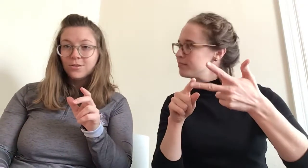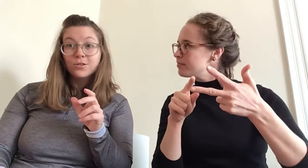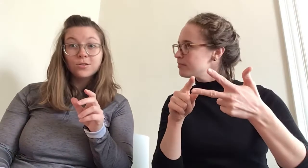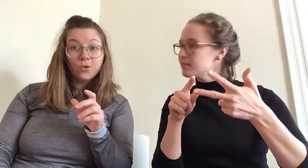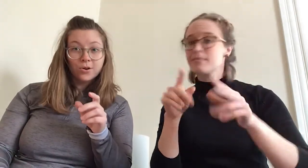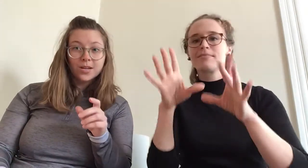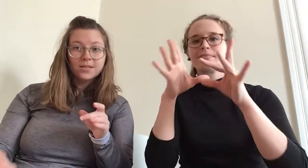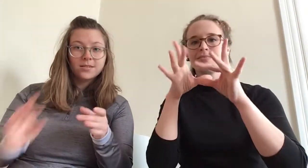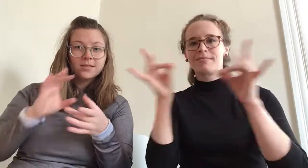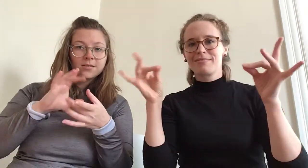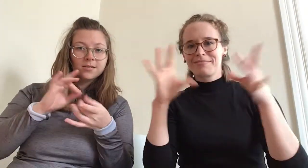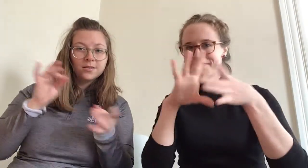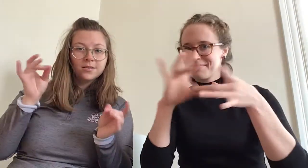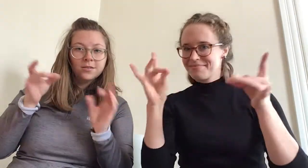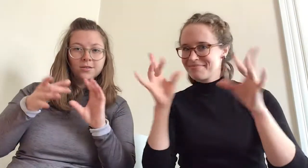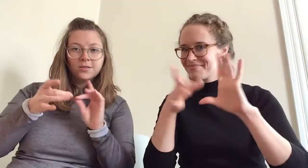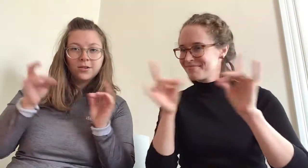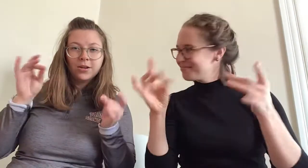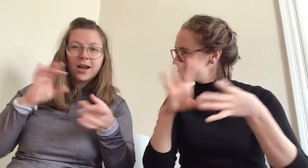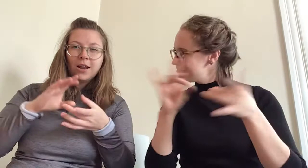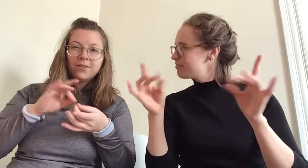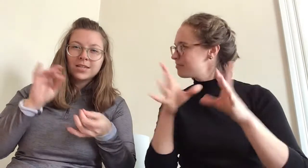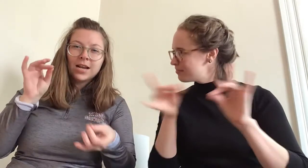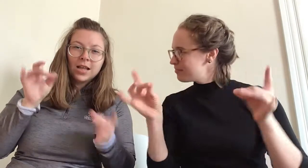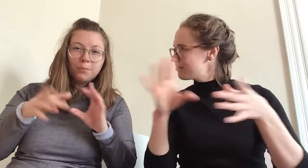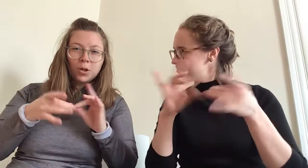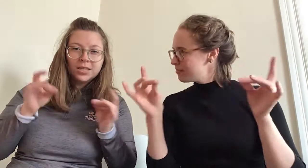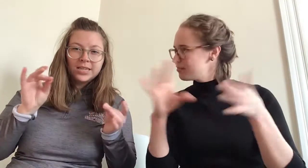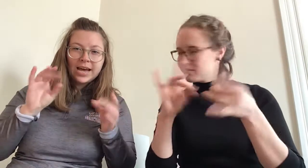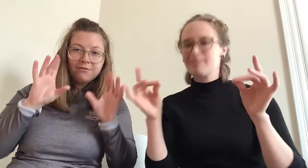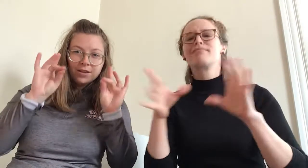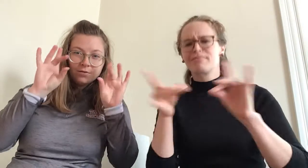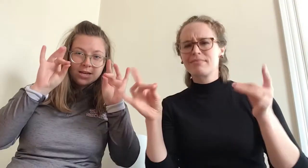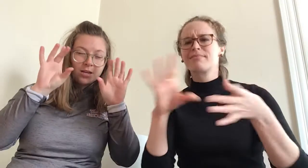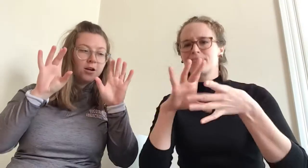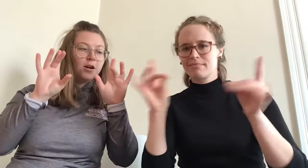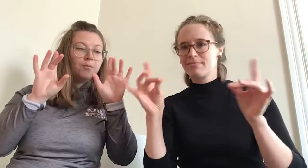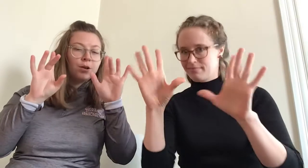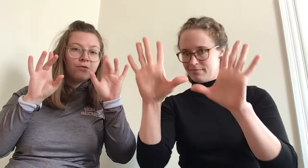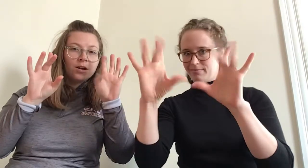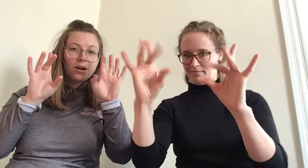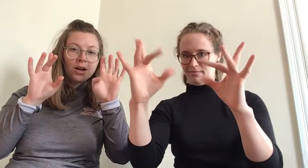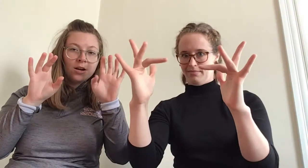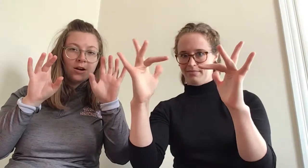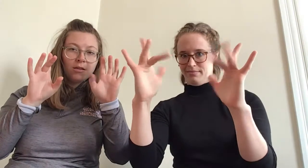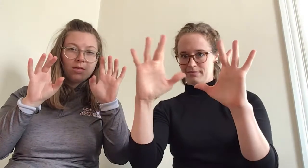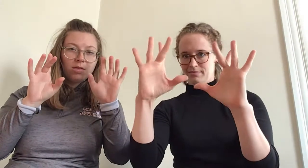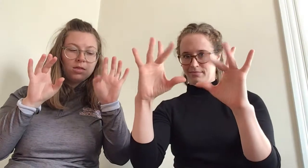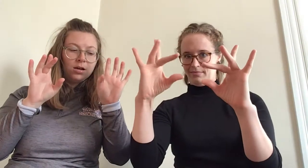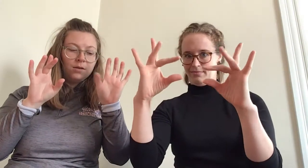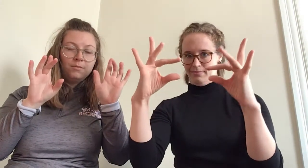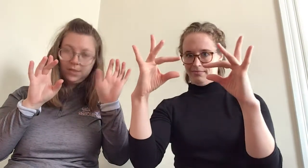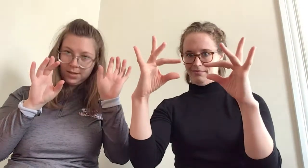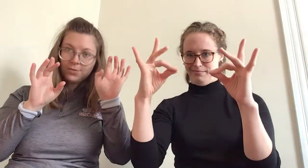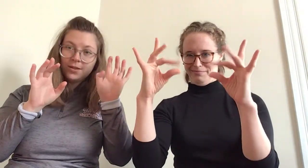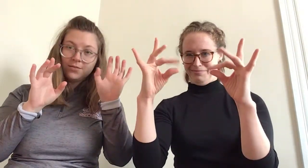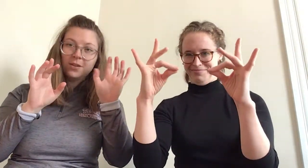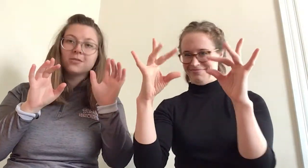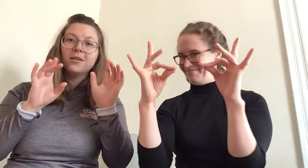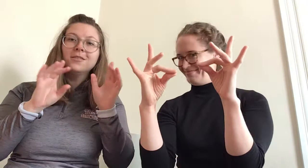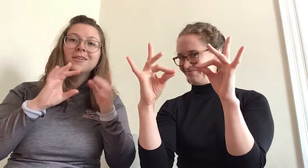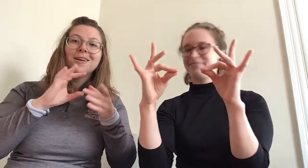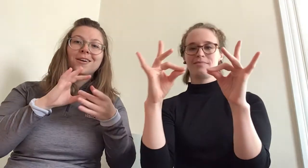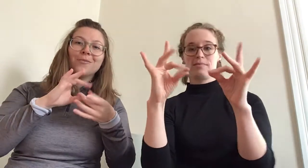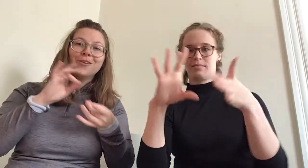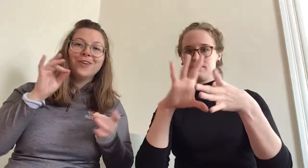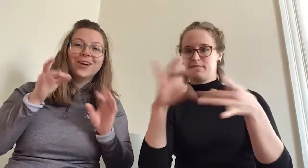is stories. So it's kind of like pulling taffy. You take your middle finger and your thumb, that's what this finger is